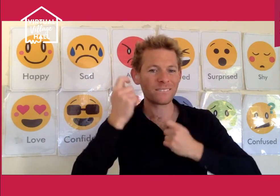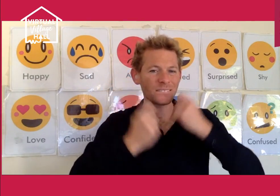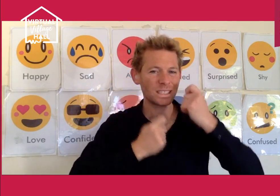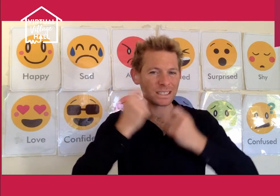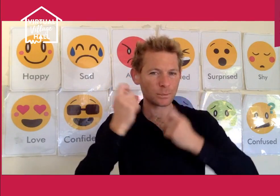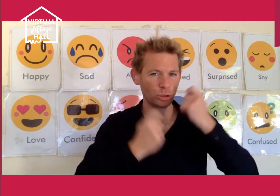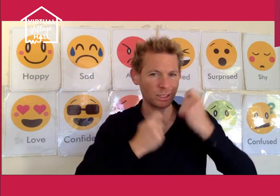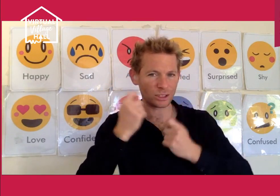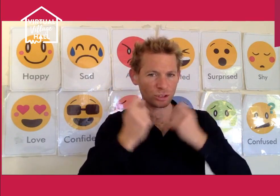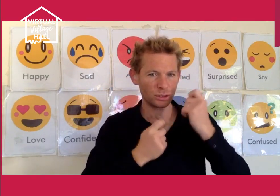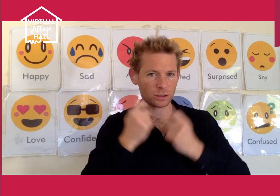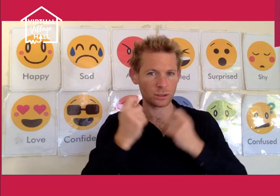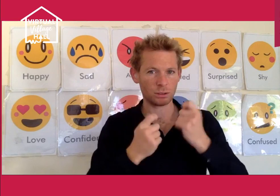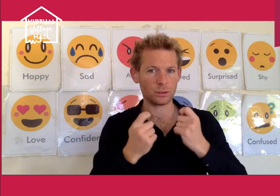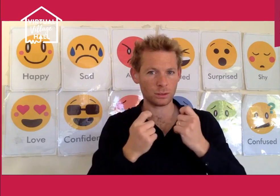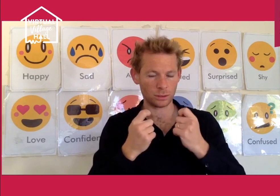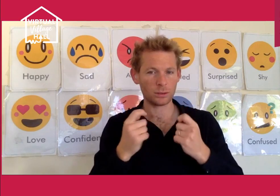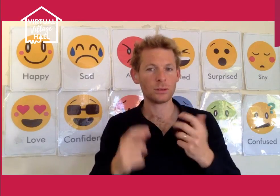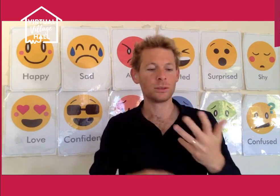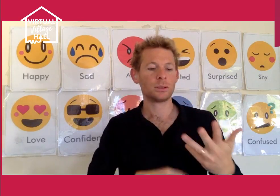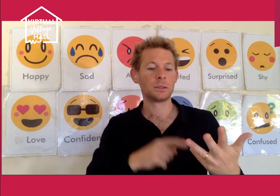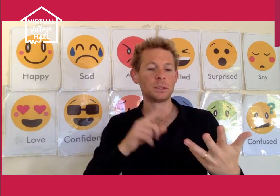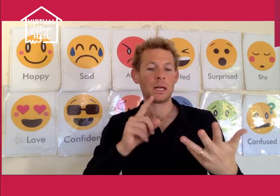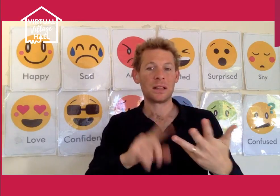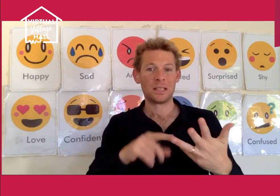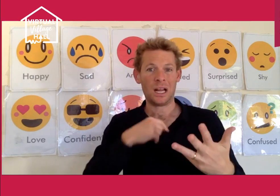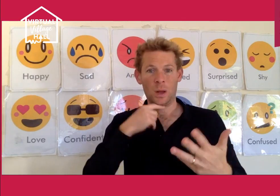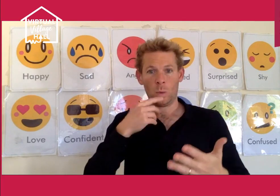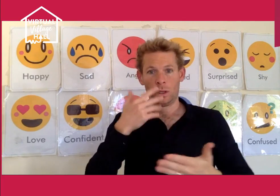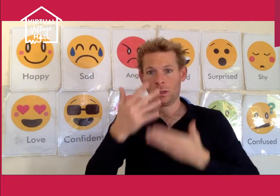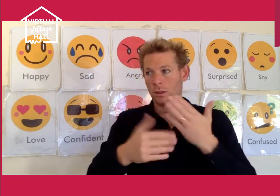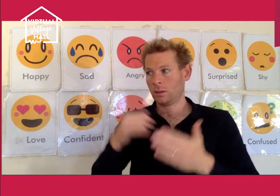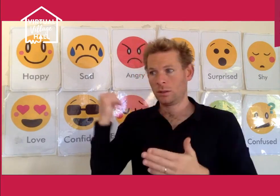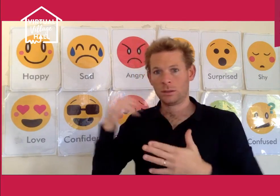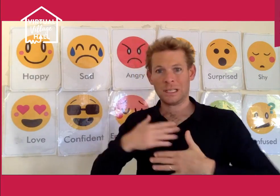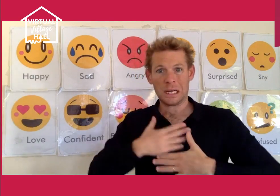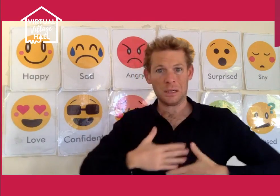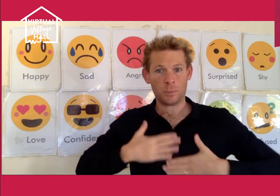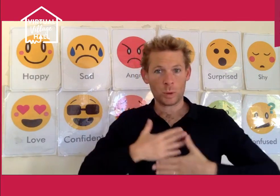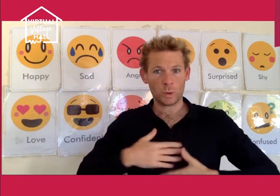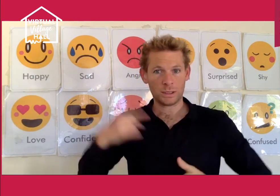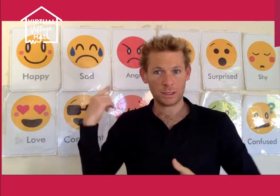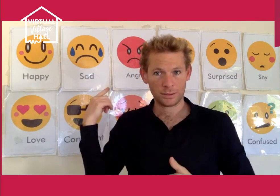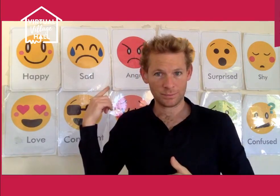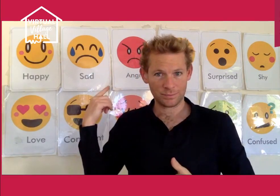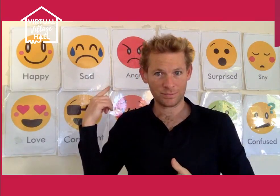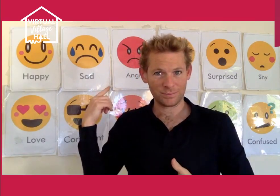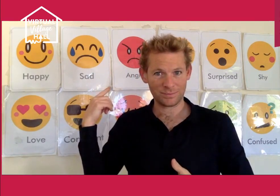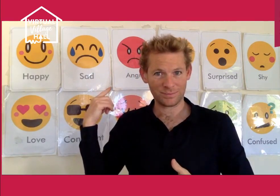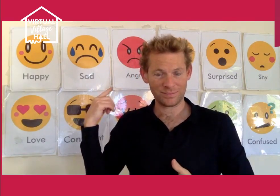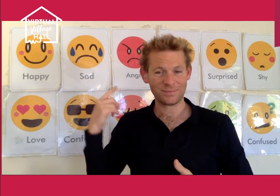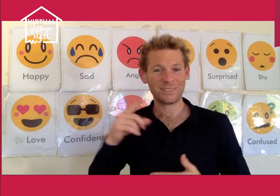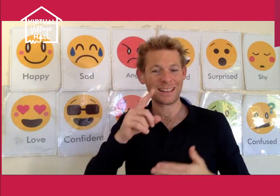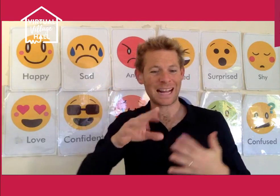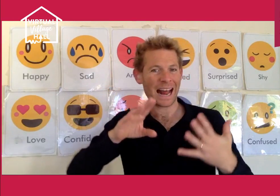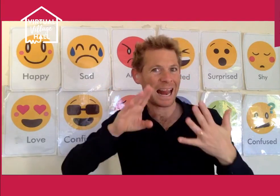name. Then I'm going to explain about what I mentioned previously, the importance of facial expressions. And then I'm going to talk about